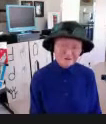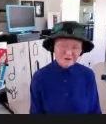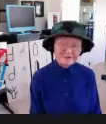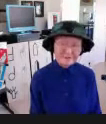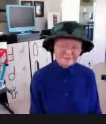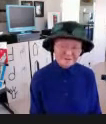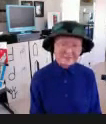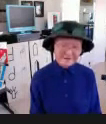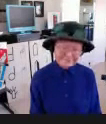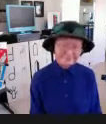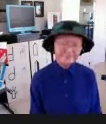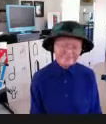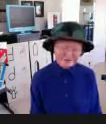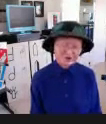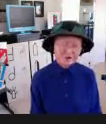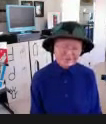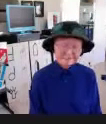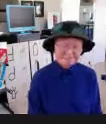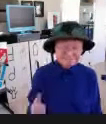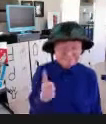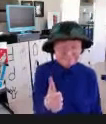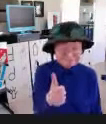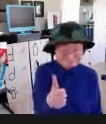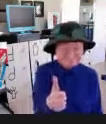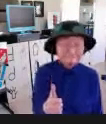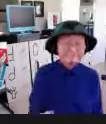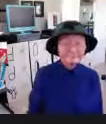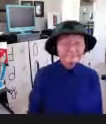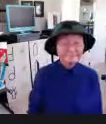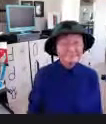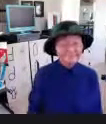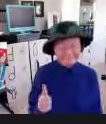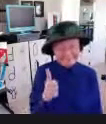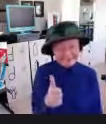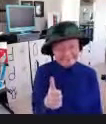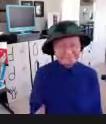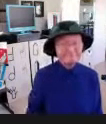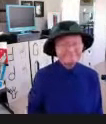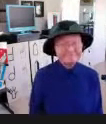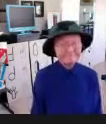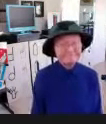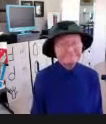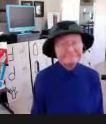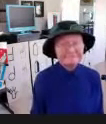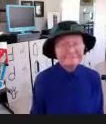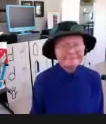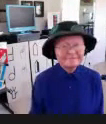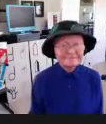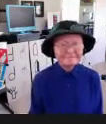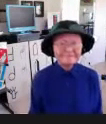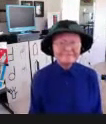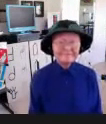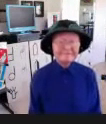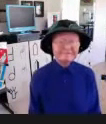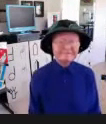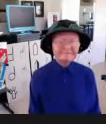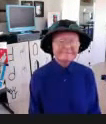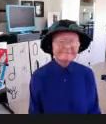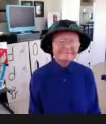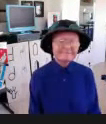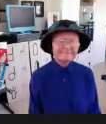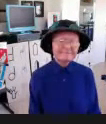for, yeah, the web page will probably work better for the Portuguese signer. Okay, let's take a look at Portugal